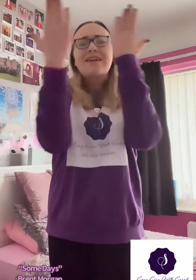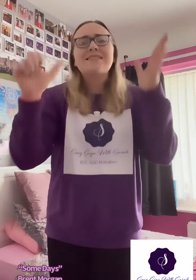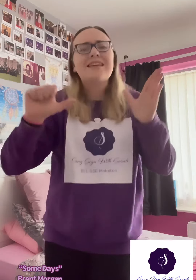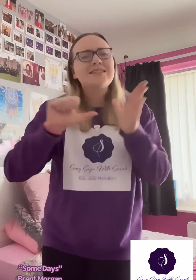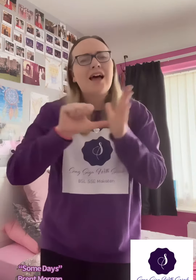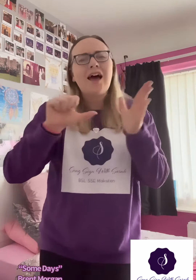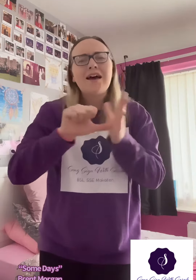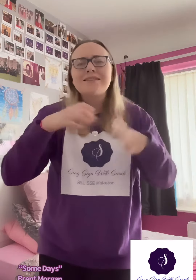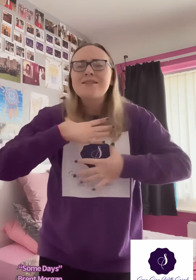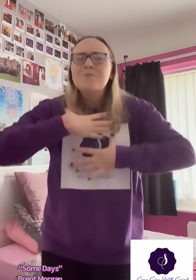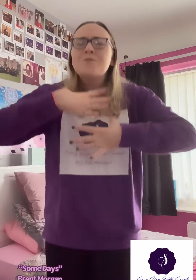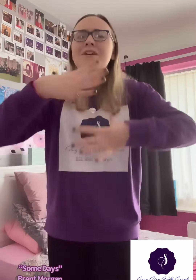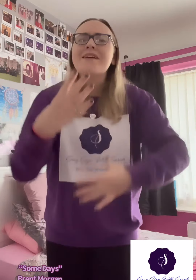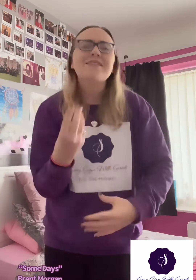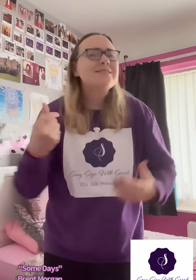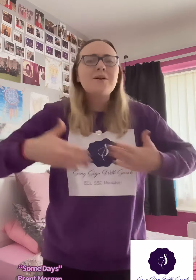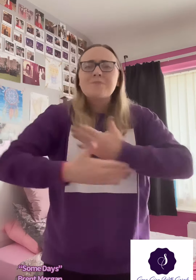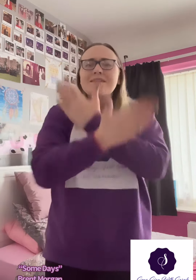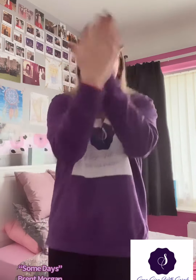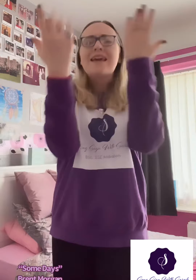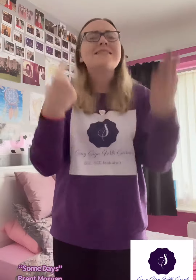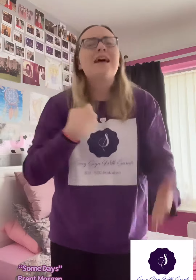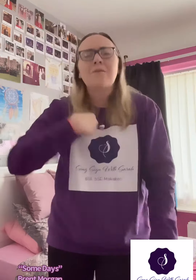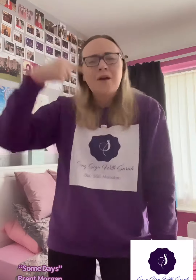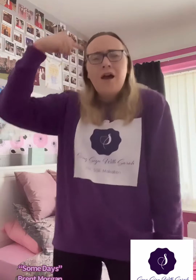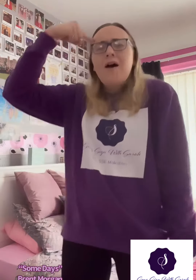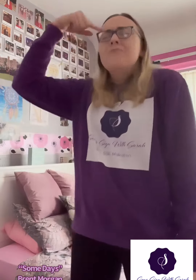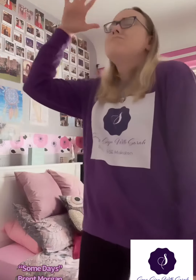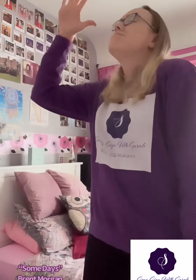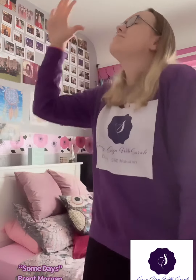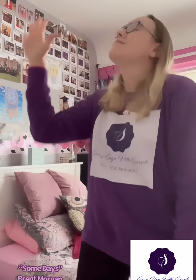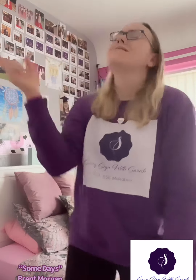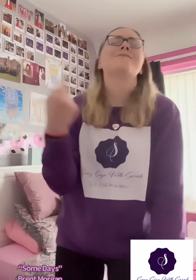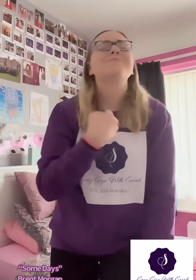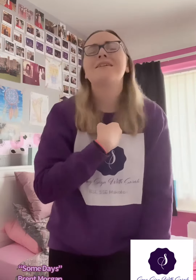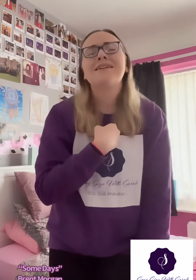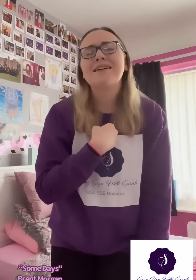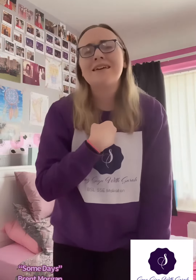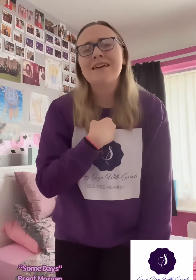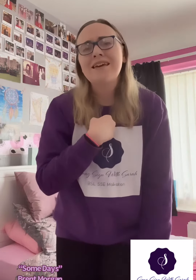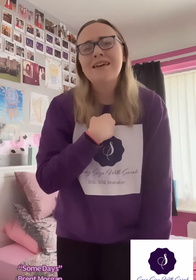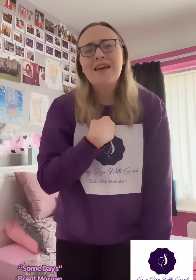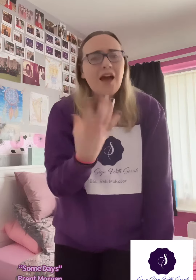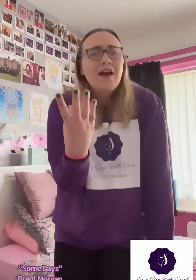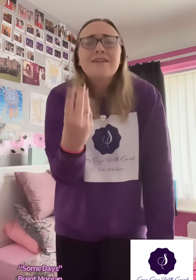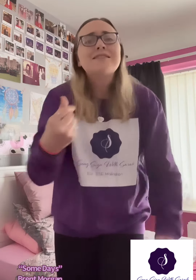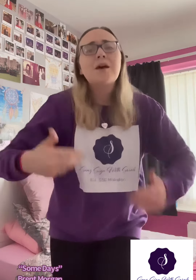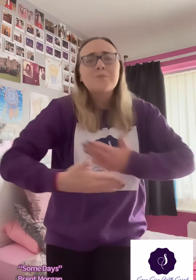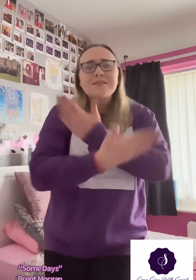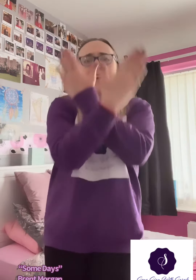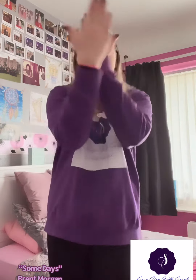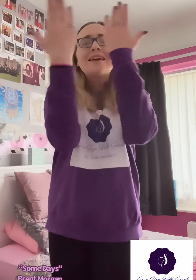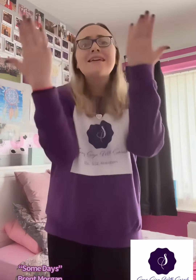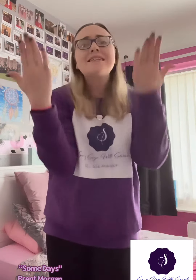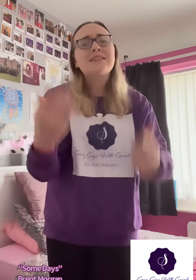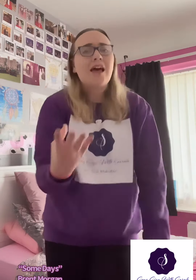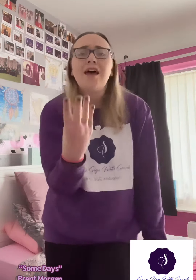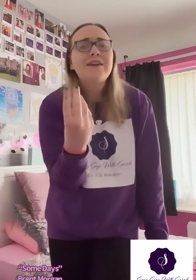Some days it's hard to breathe. Some days I'm over being me.